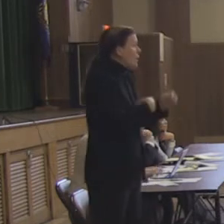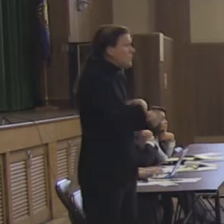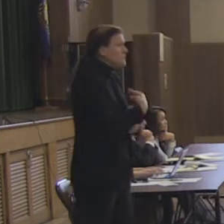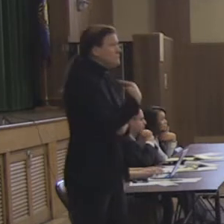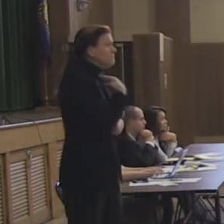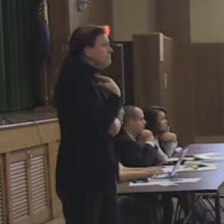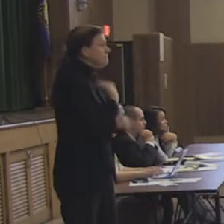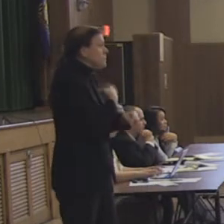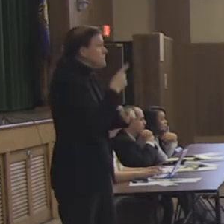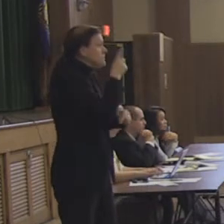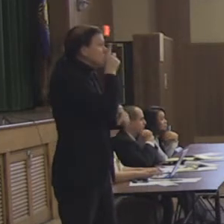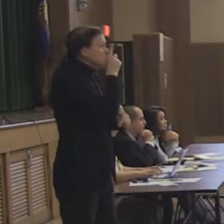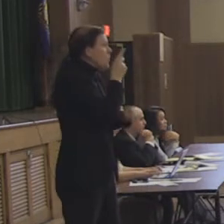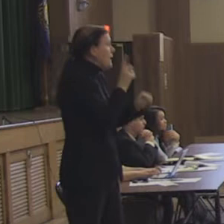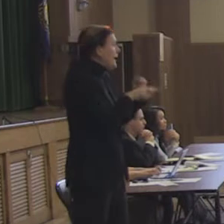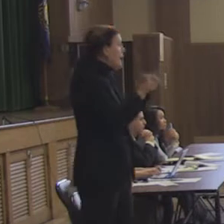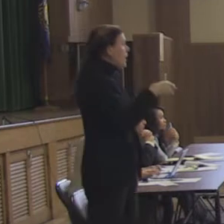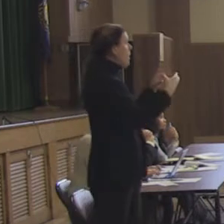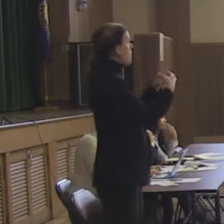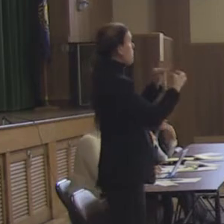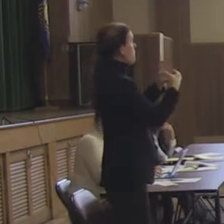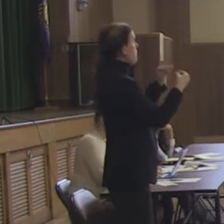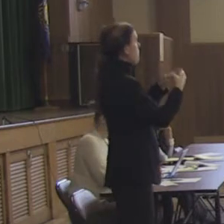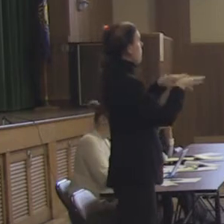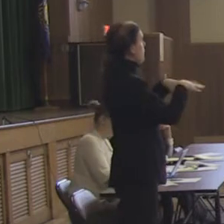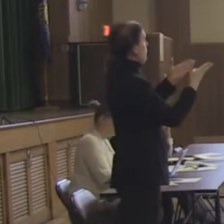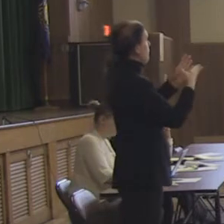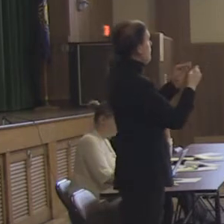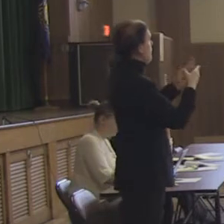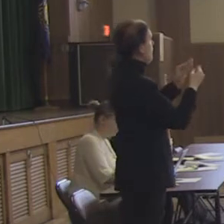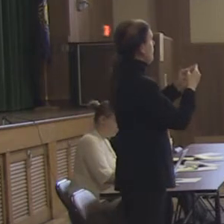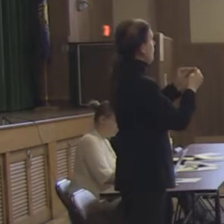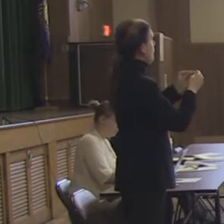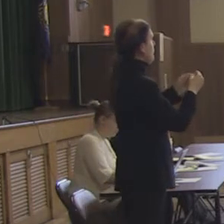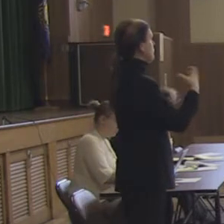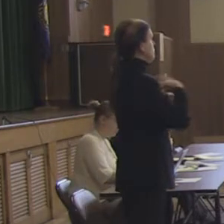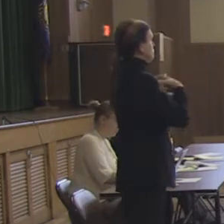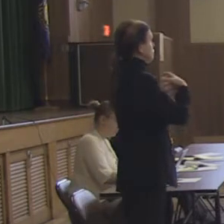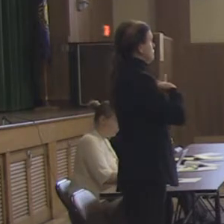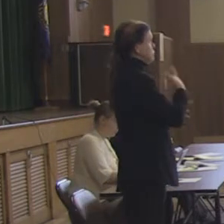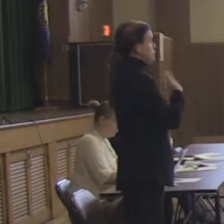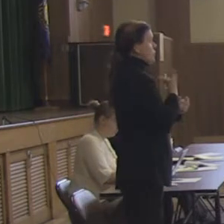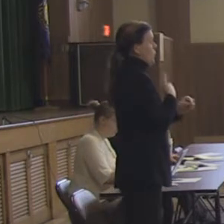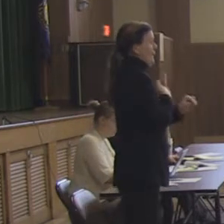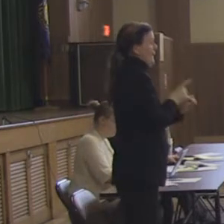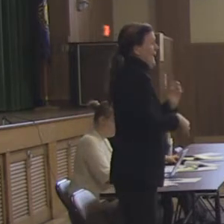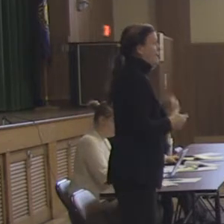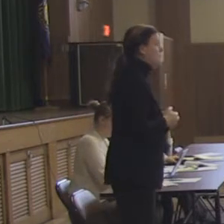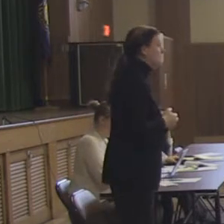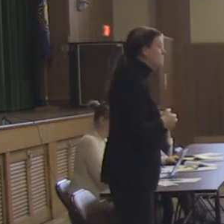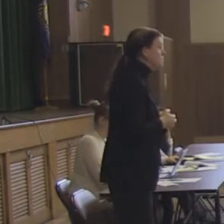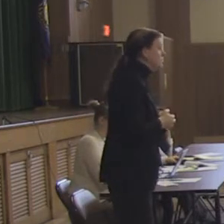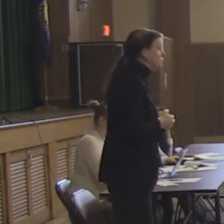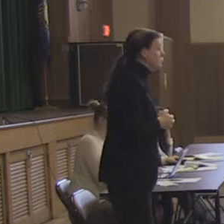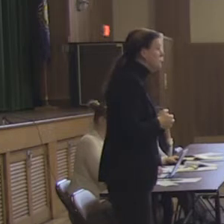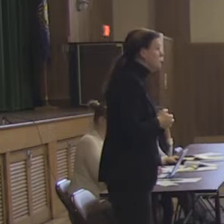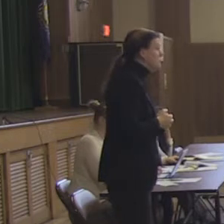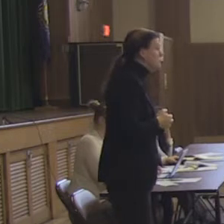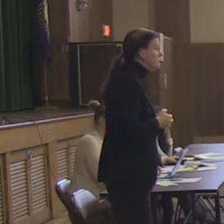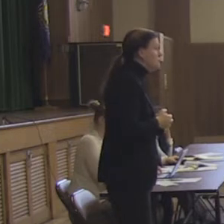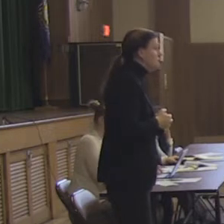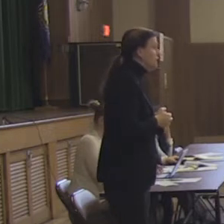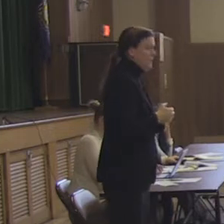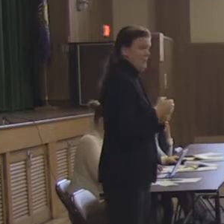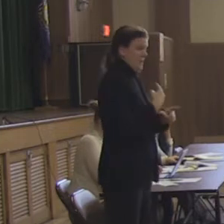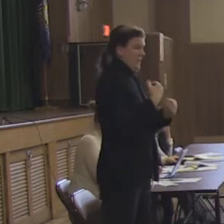any public arena any of the concerns they might have. And if you say that they can't go to the mental health